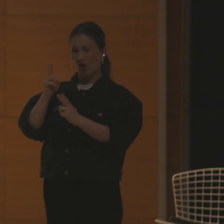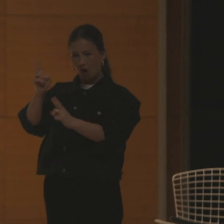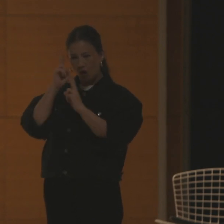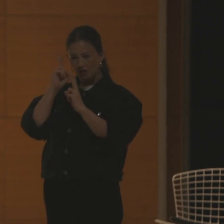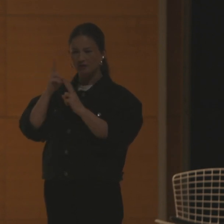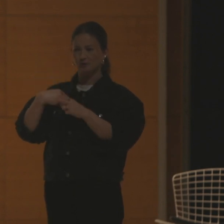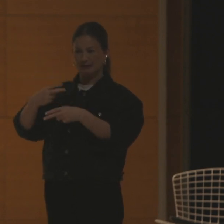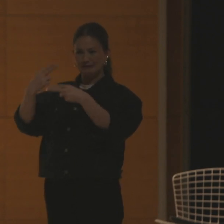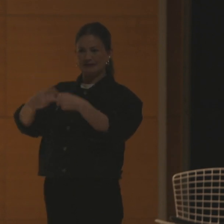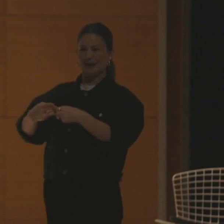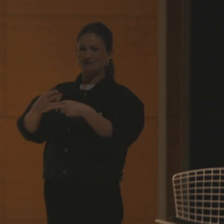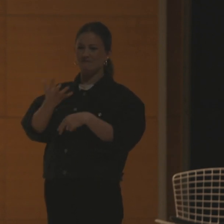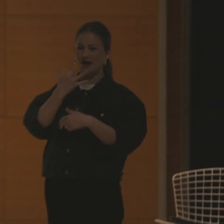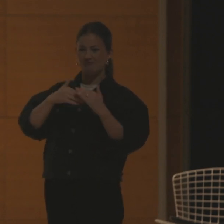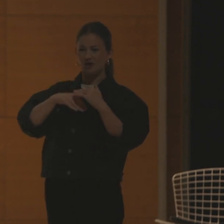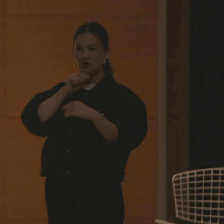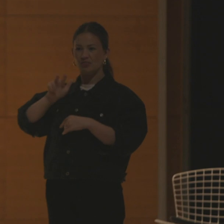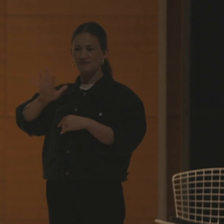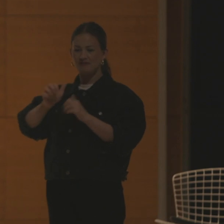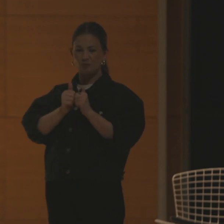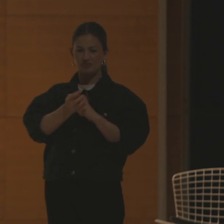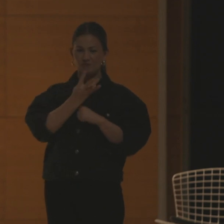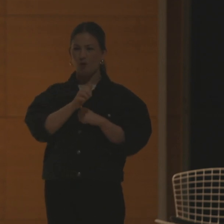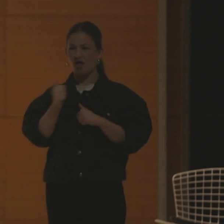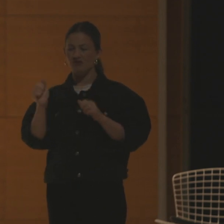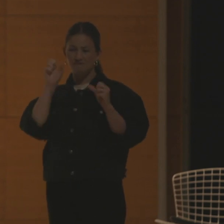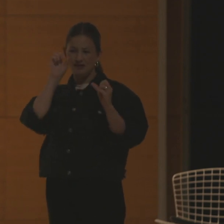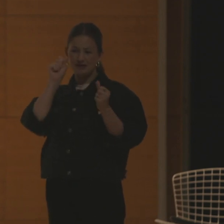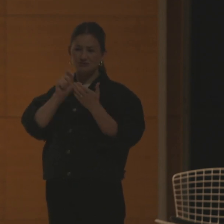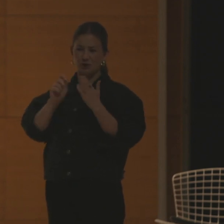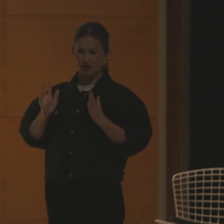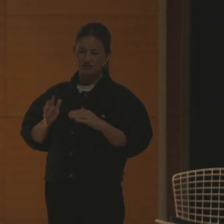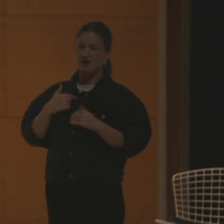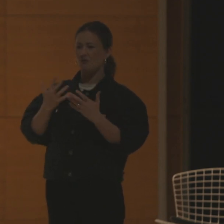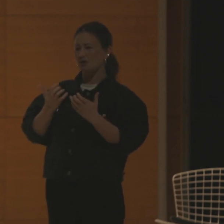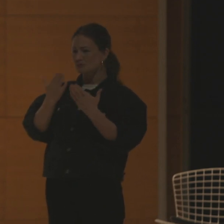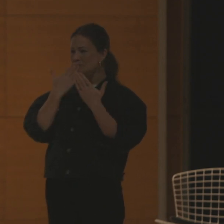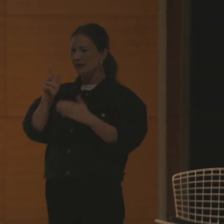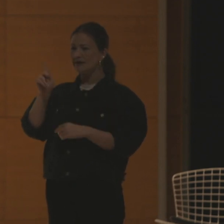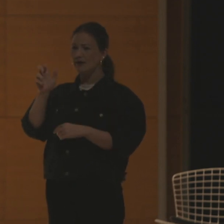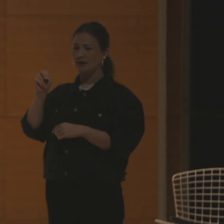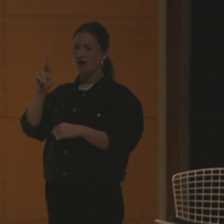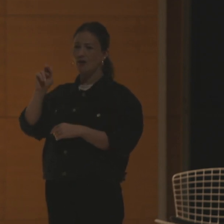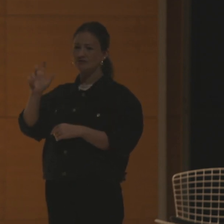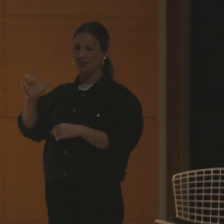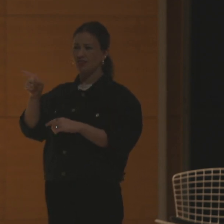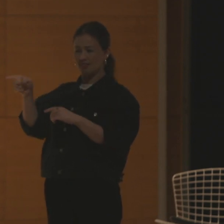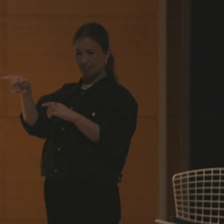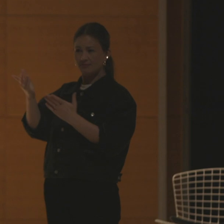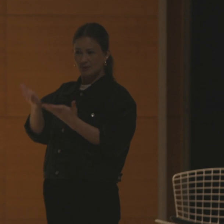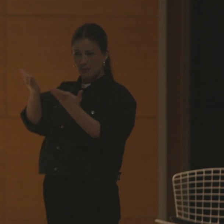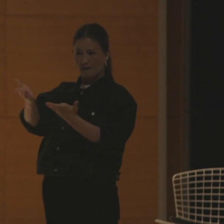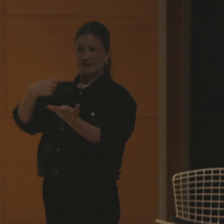535, along with these four other fantastic writers. I want to give my sincerest thanks to Karen Russell, who nominated me,